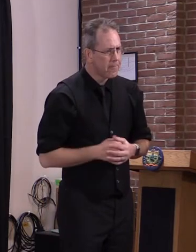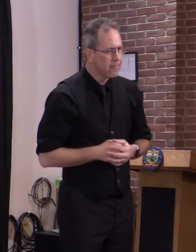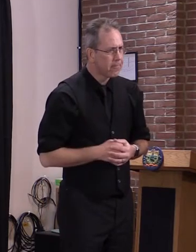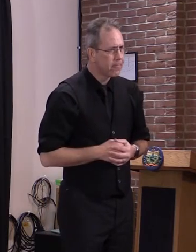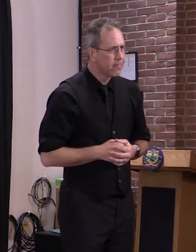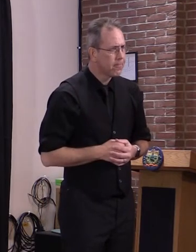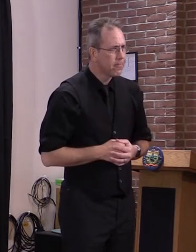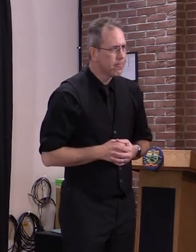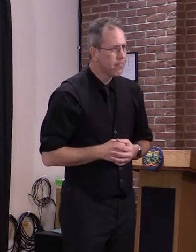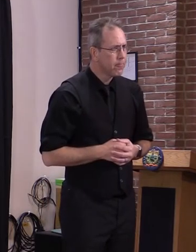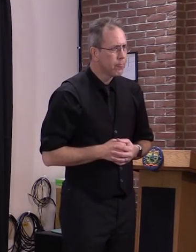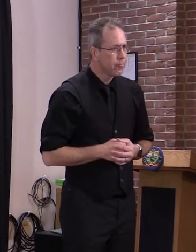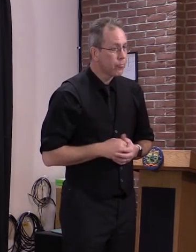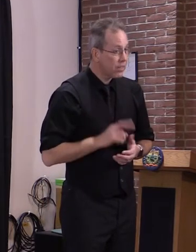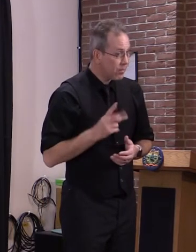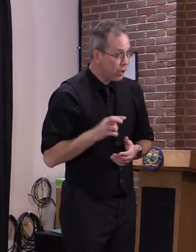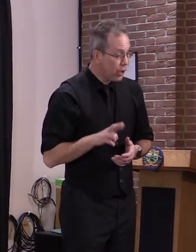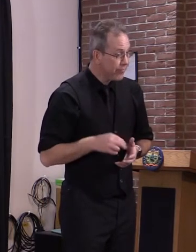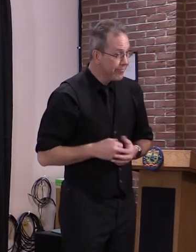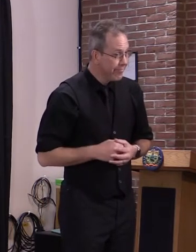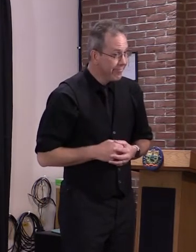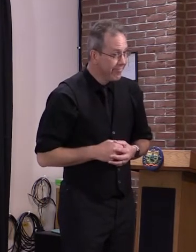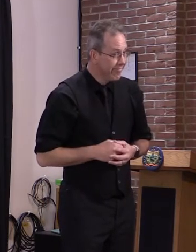Pete, BPR?